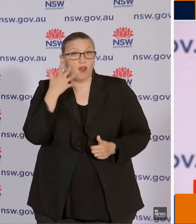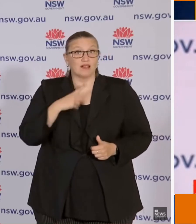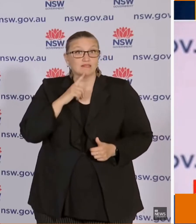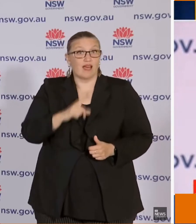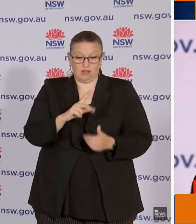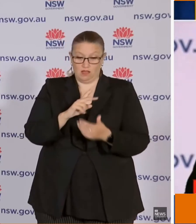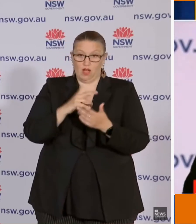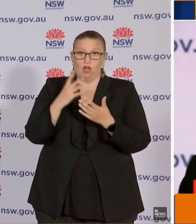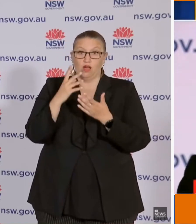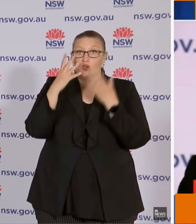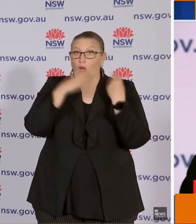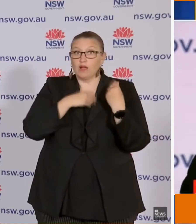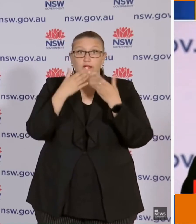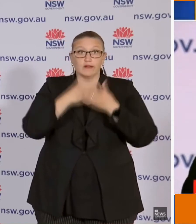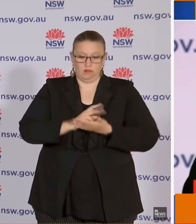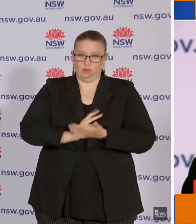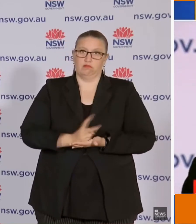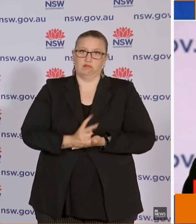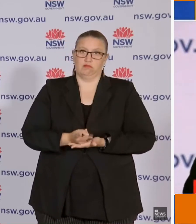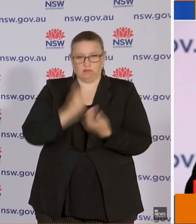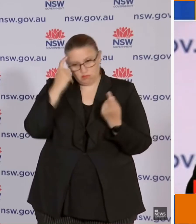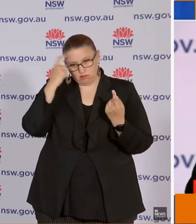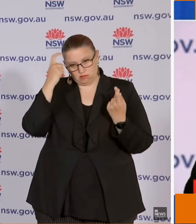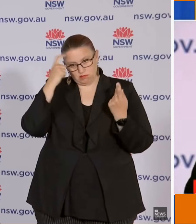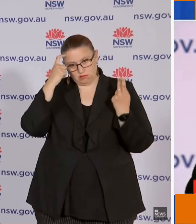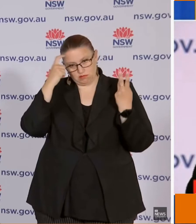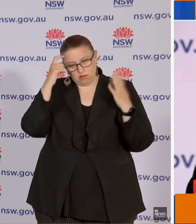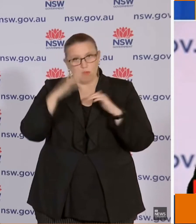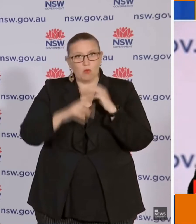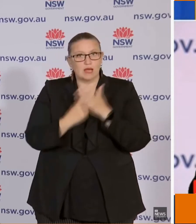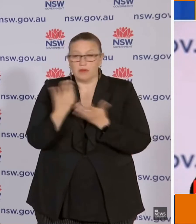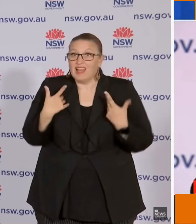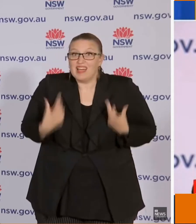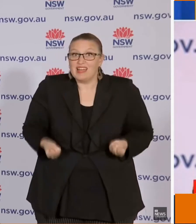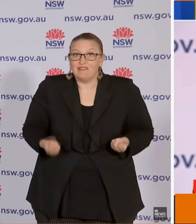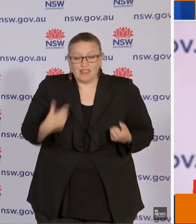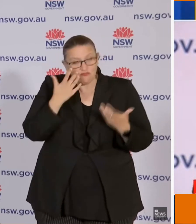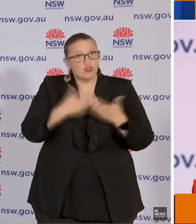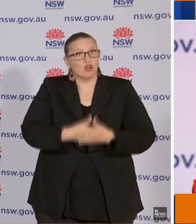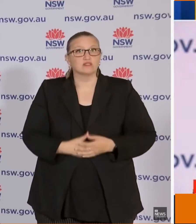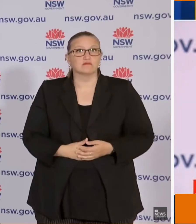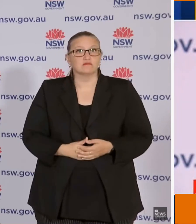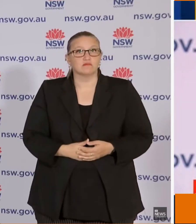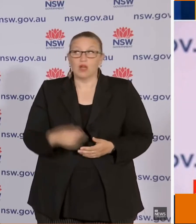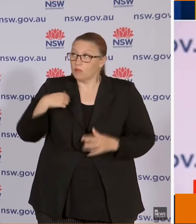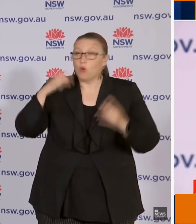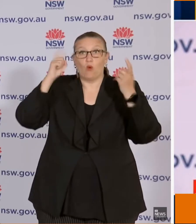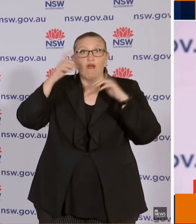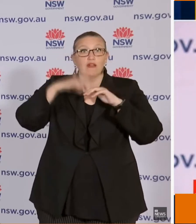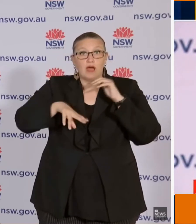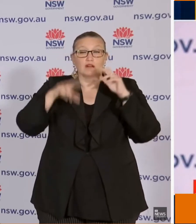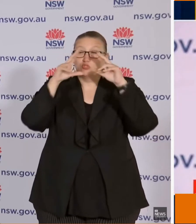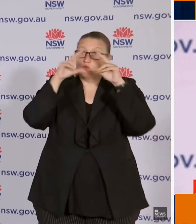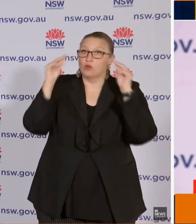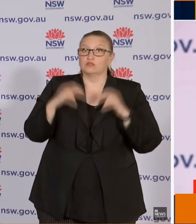like Michelle, aren't overwhelmed in their jobs and are able to take care of everybody as they need to. And that is the figure. That's why when I say the